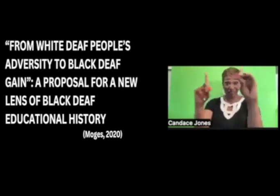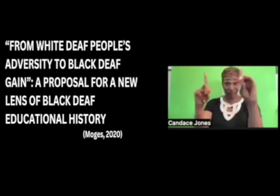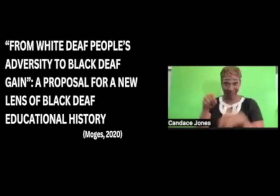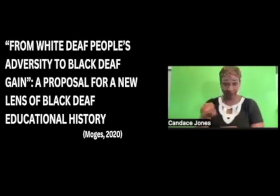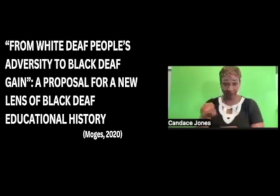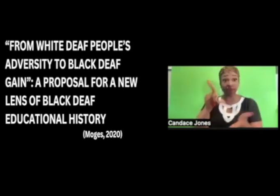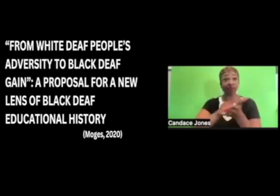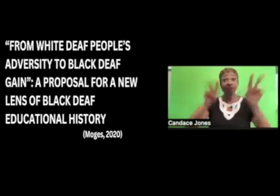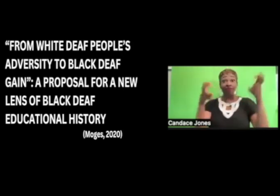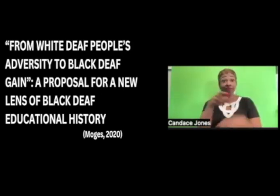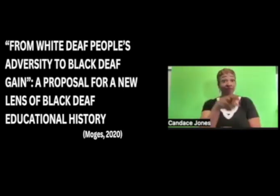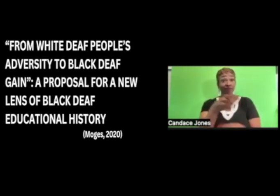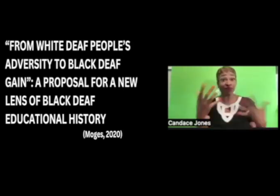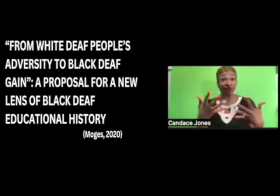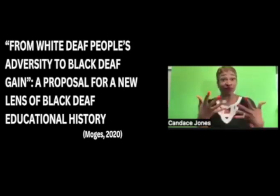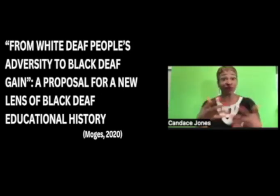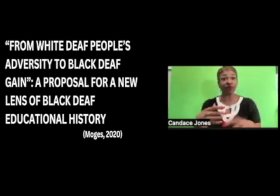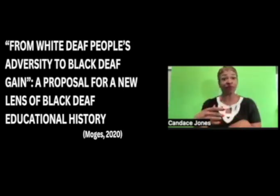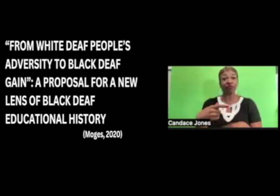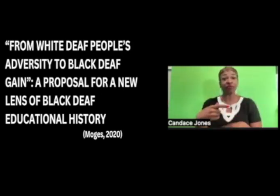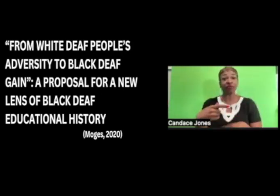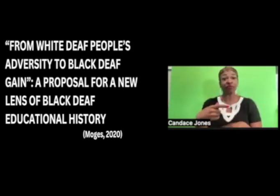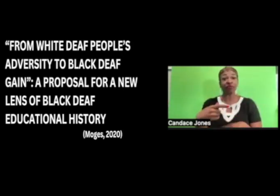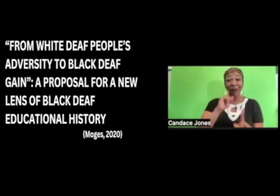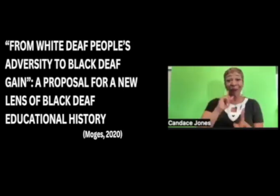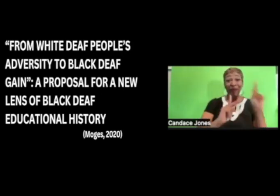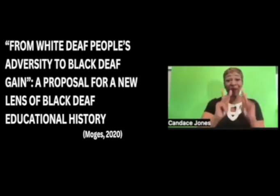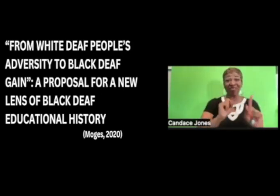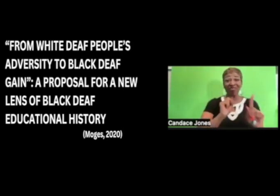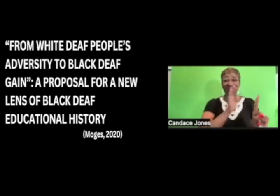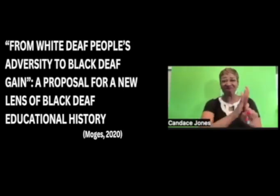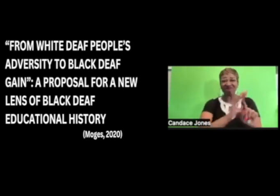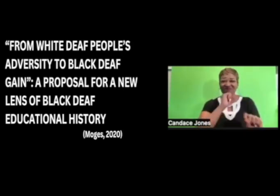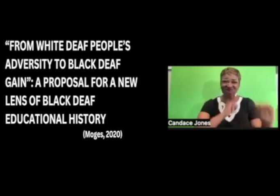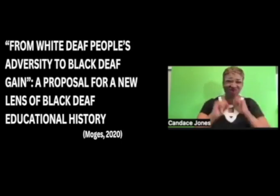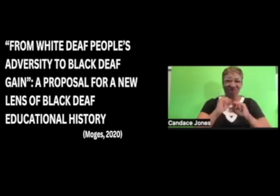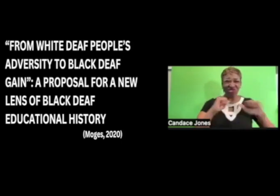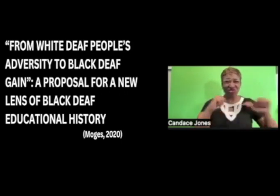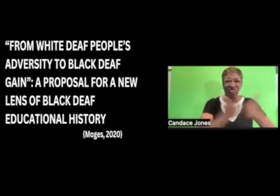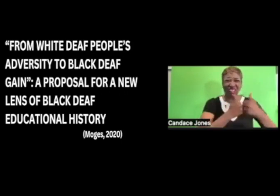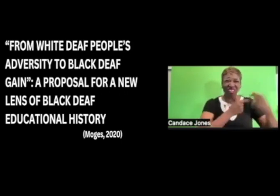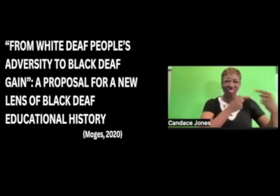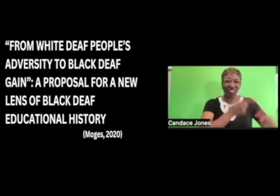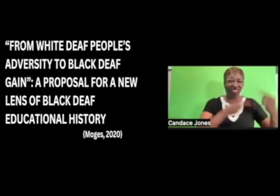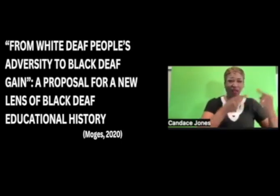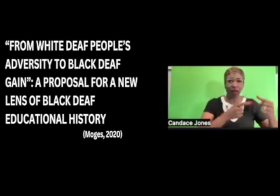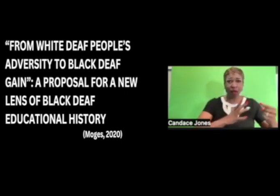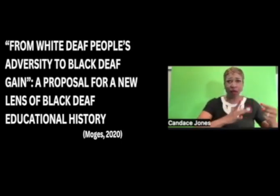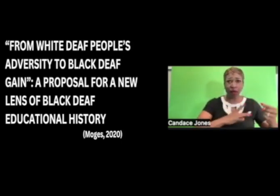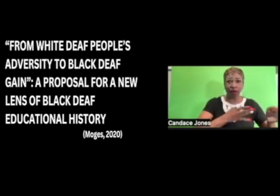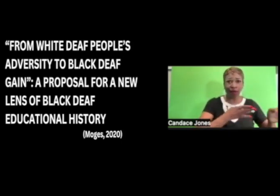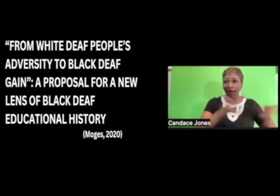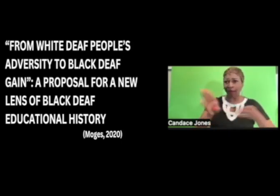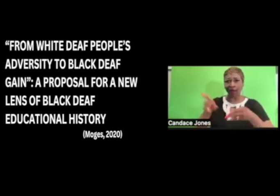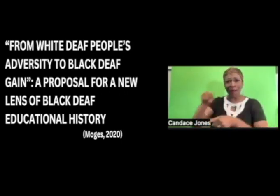in higher education. When it was published, a lot of people dealt with a lot of